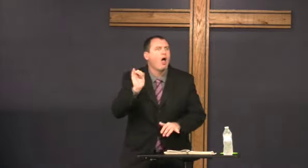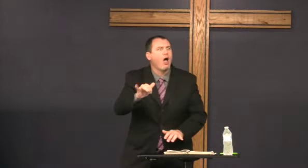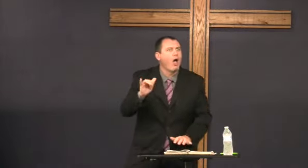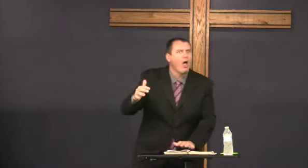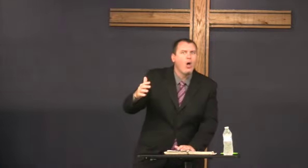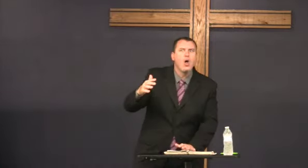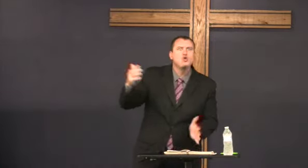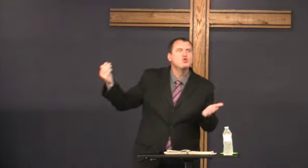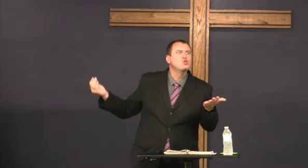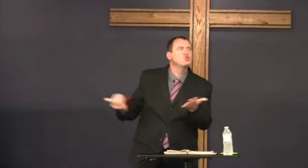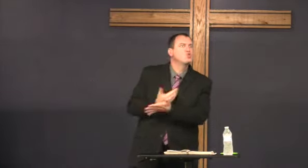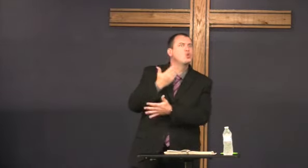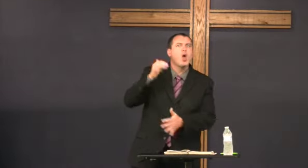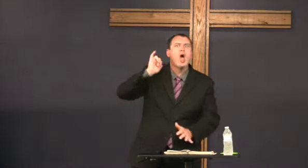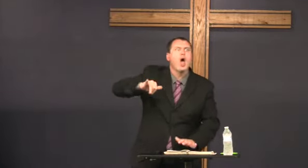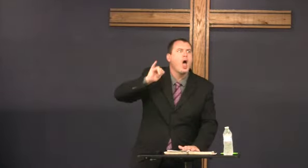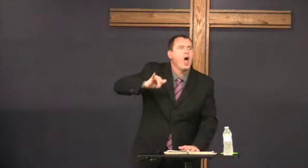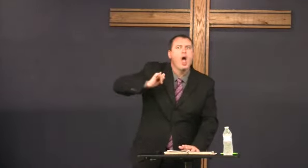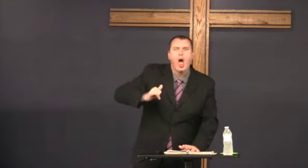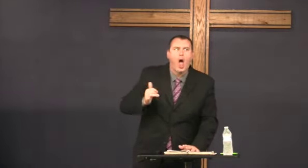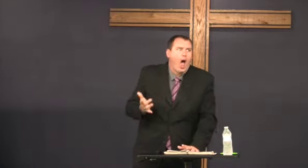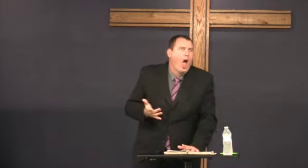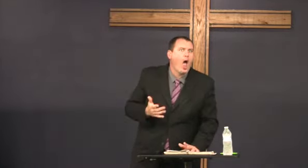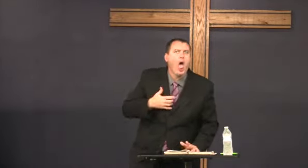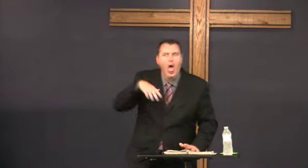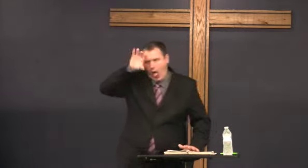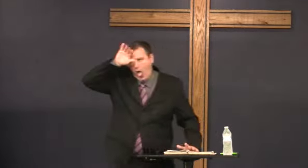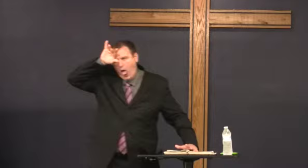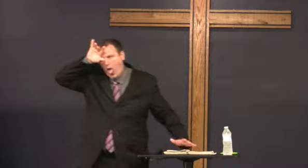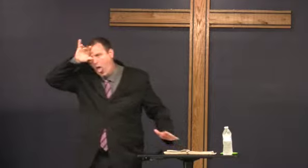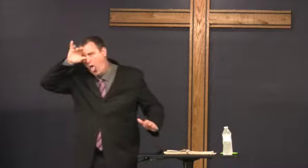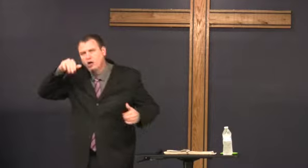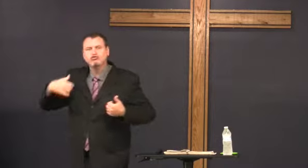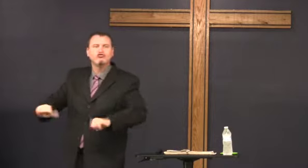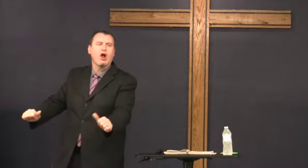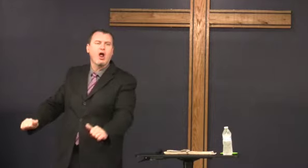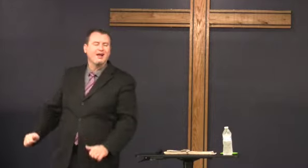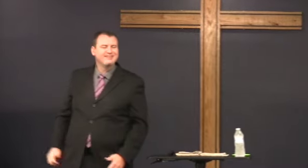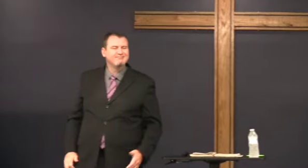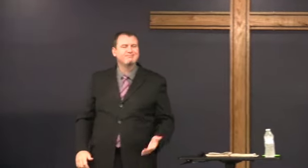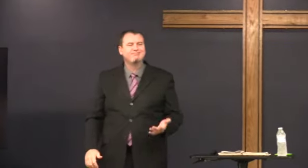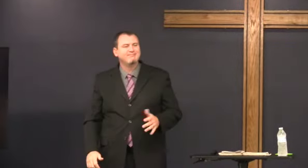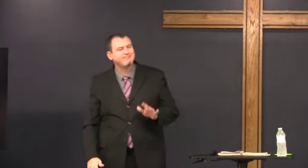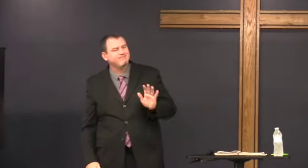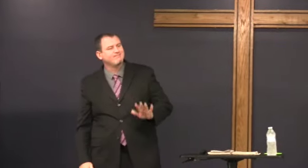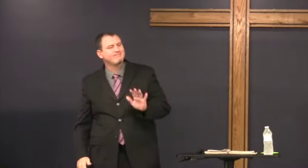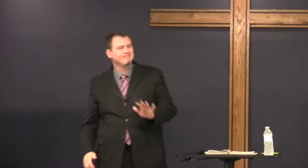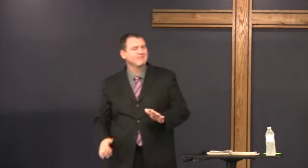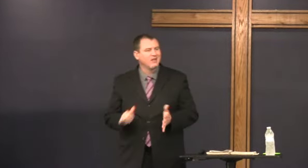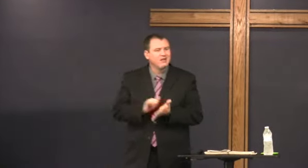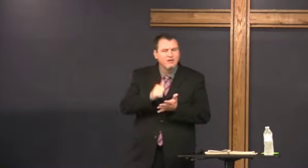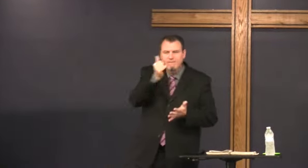People really believe this. This is something new. And they are gullible.